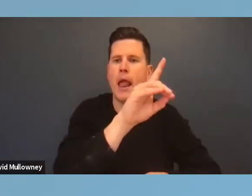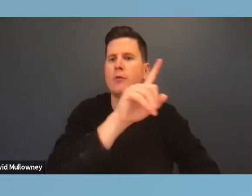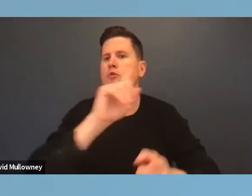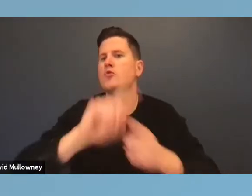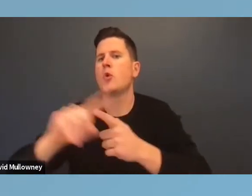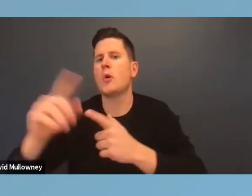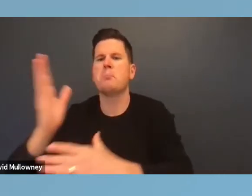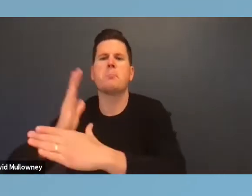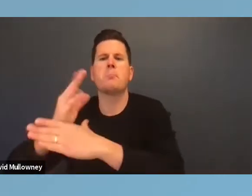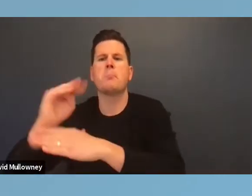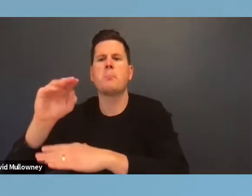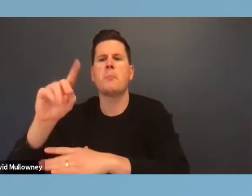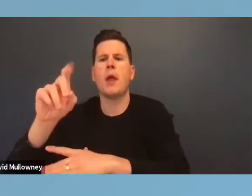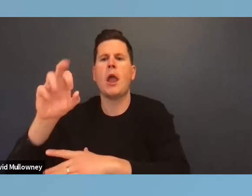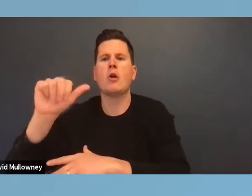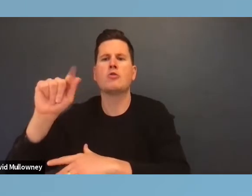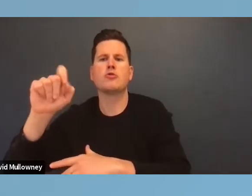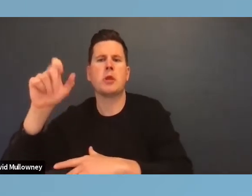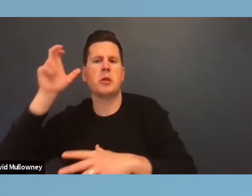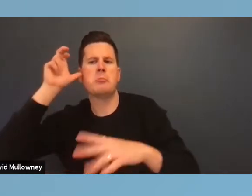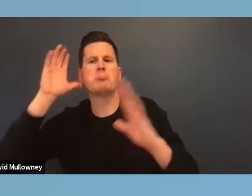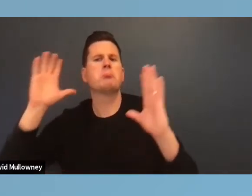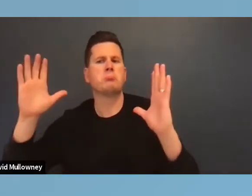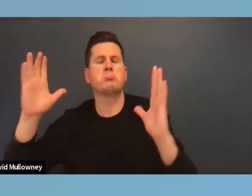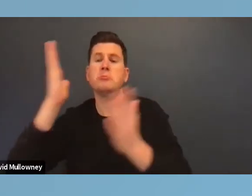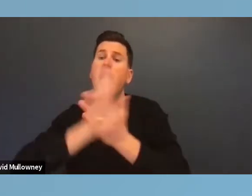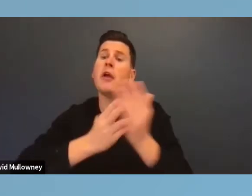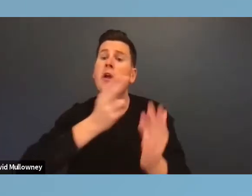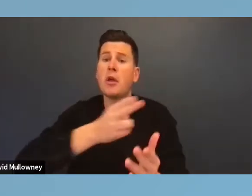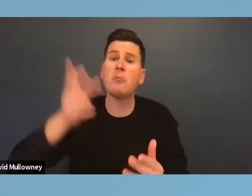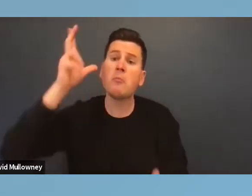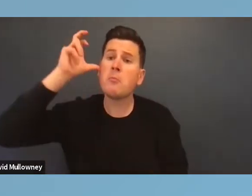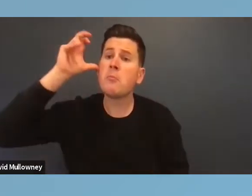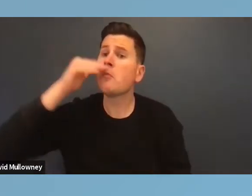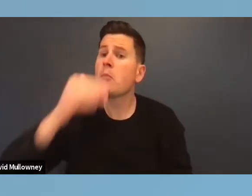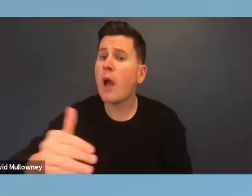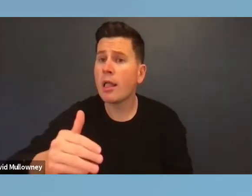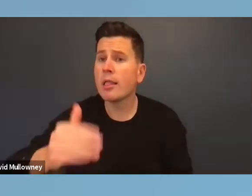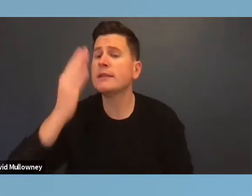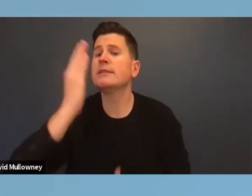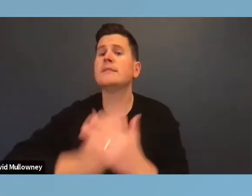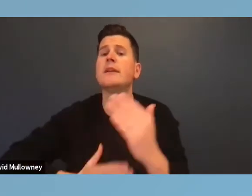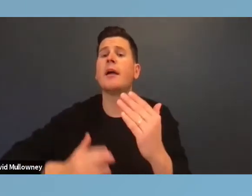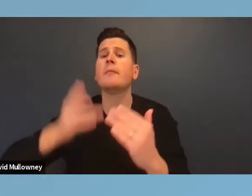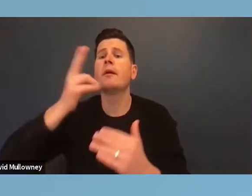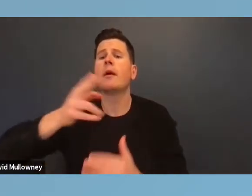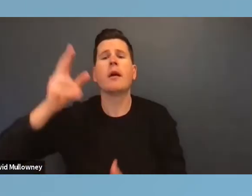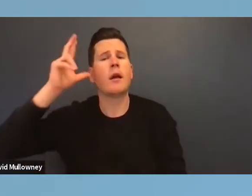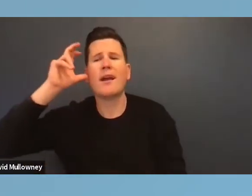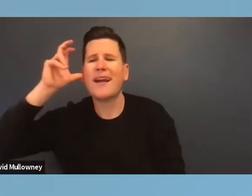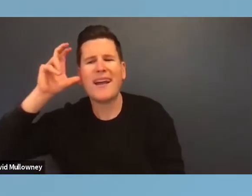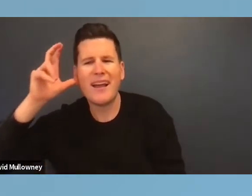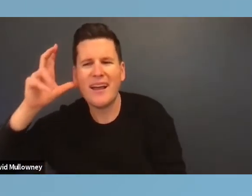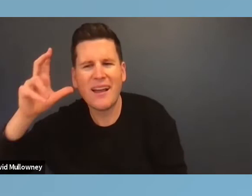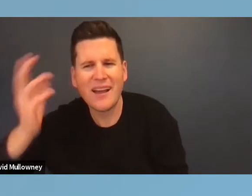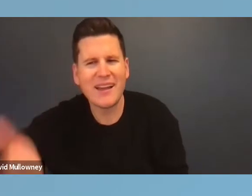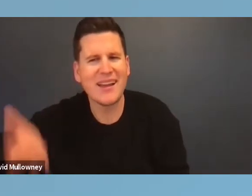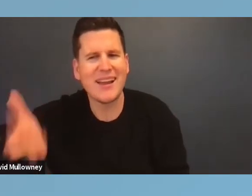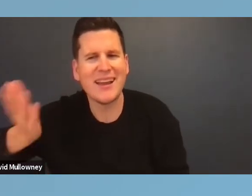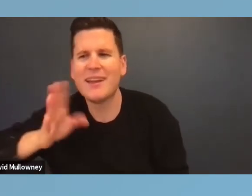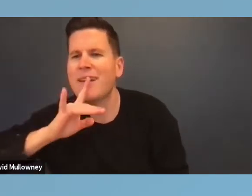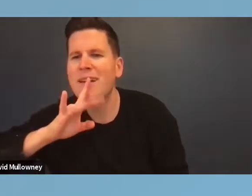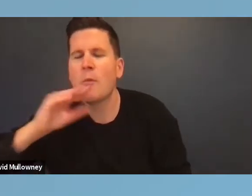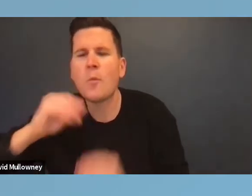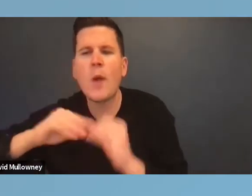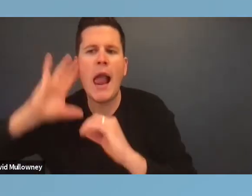hear to mild to moderately. Hard of hearing people sometimes can hear well, sometimes they